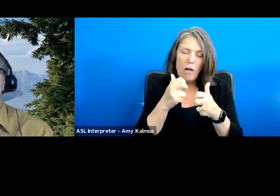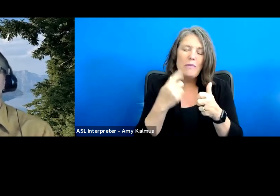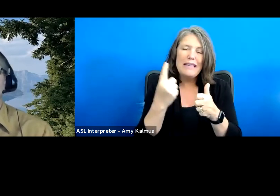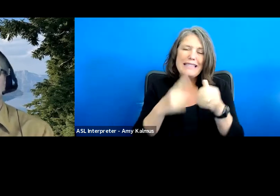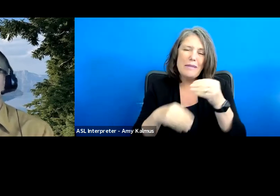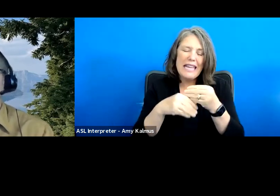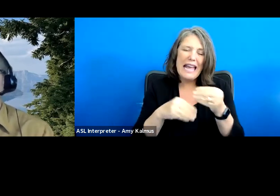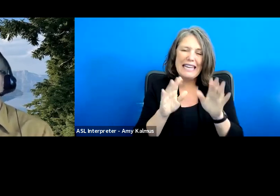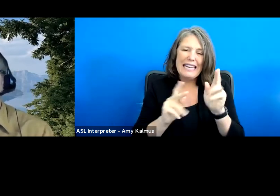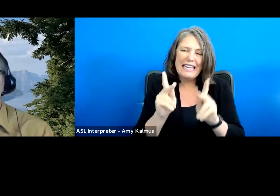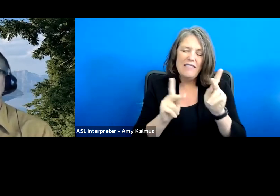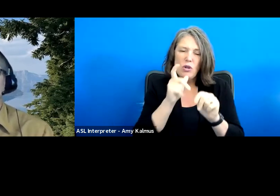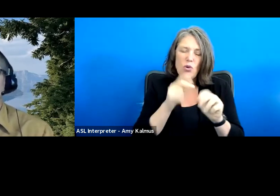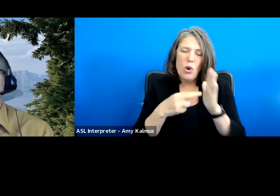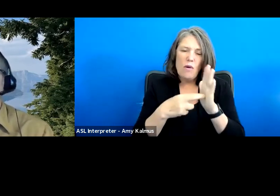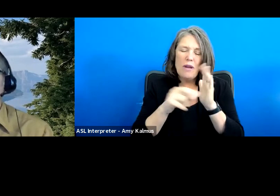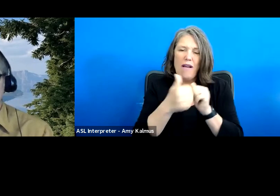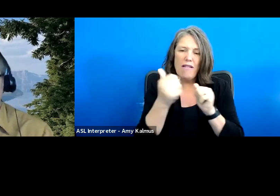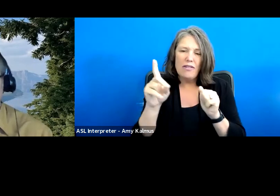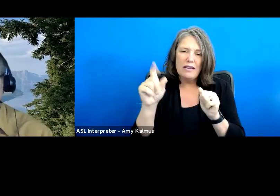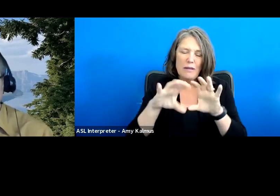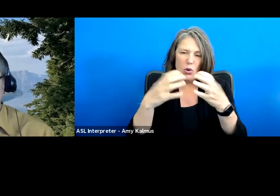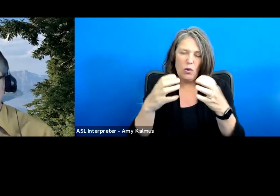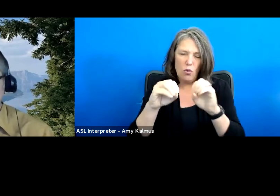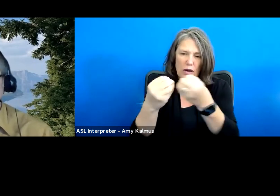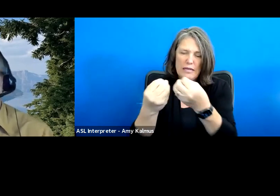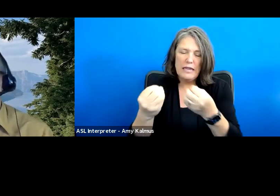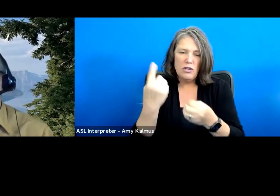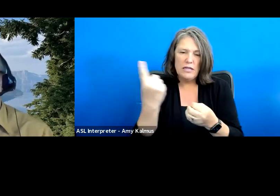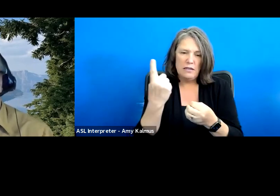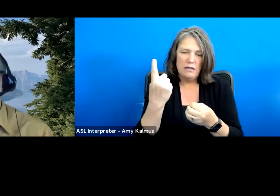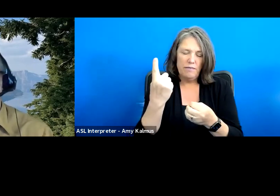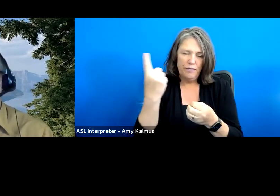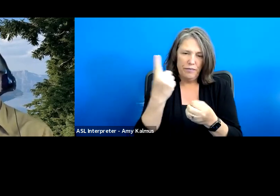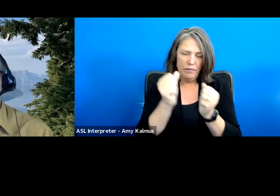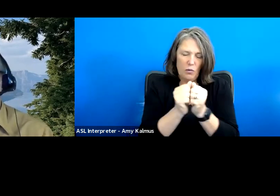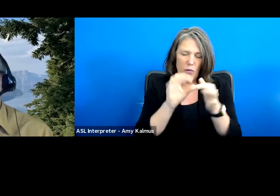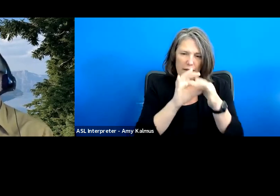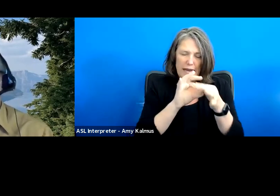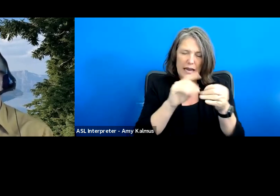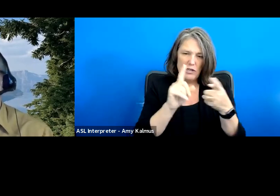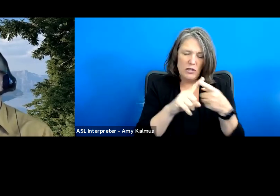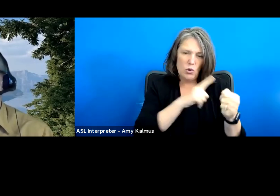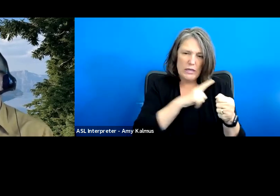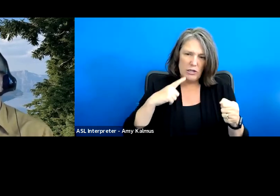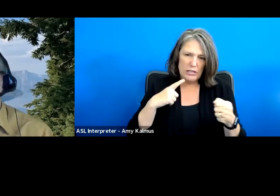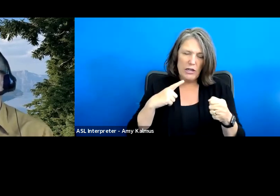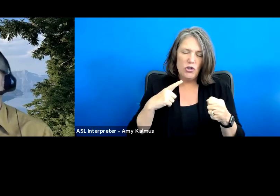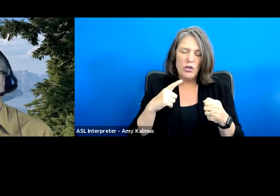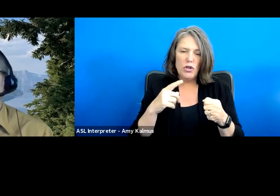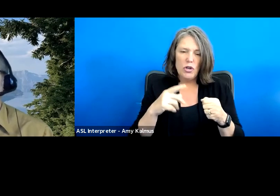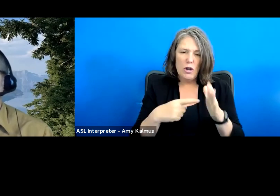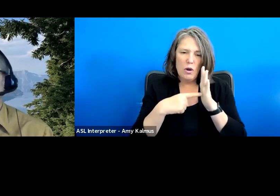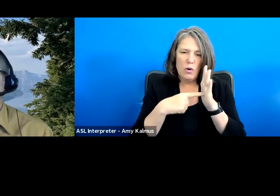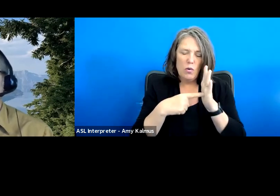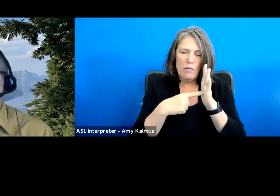added individuals who represent other disability organizations, someone with connections to the legislature,